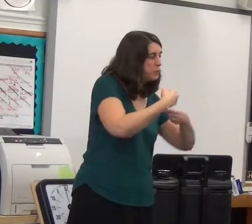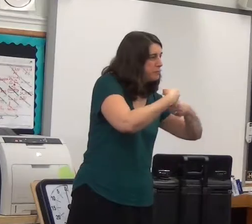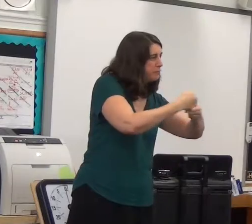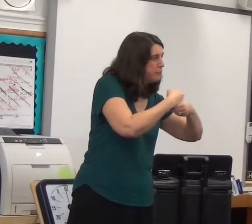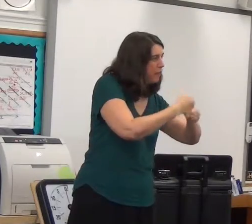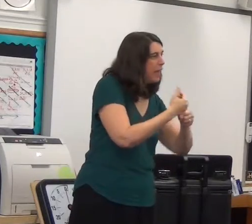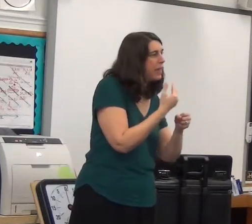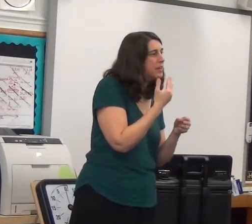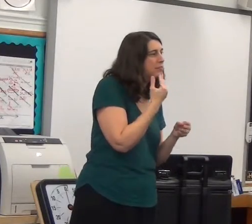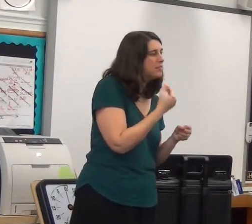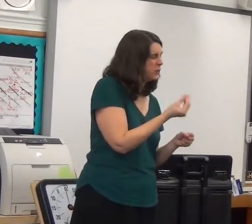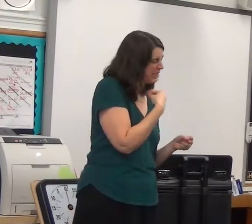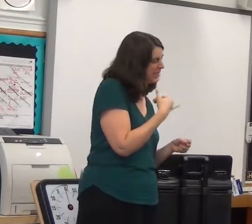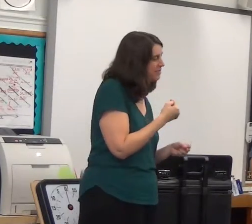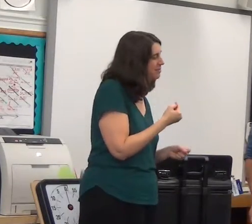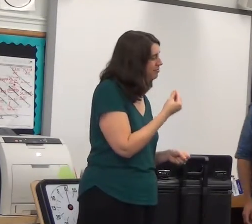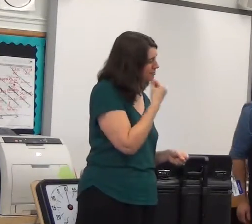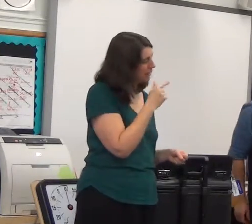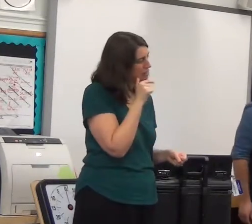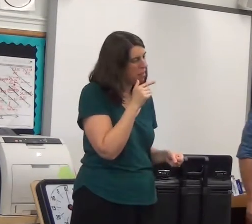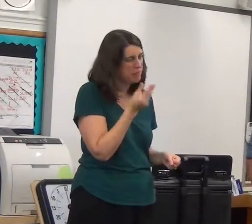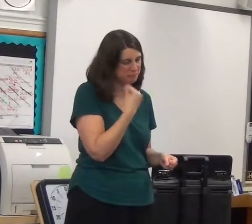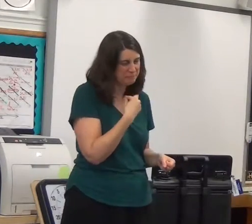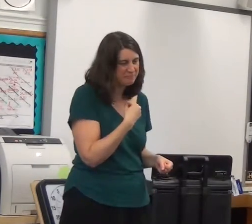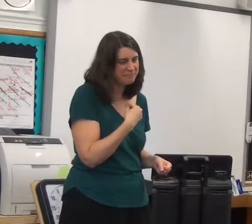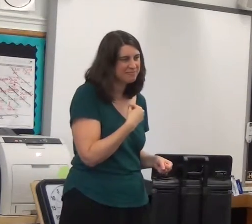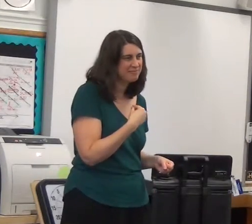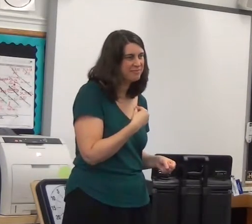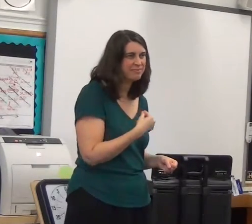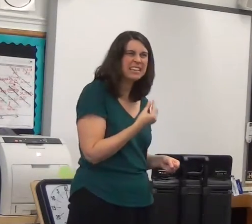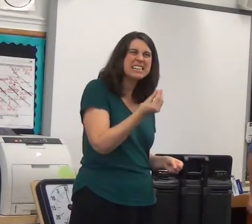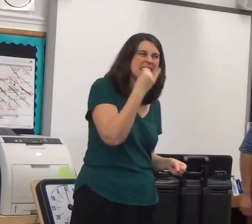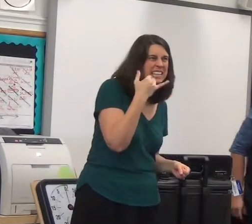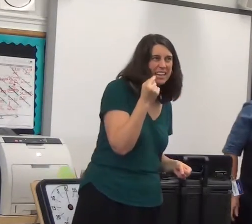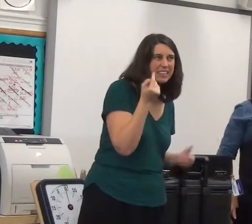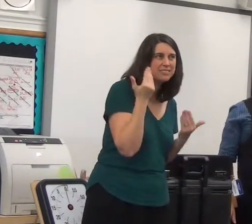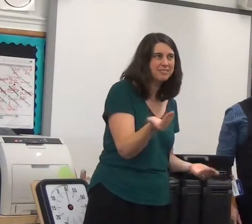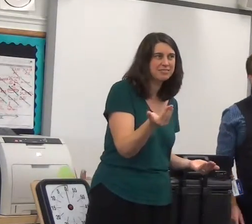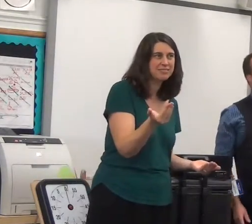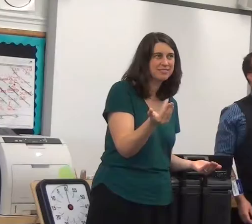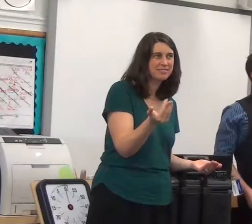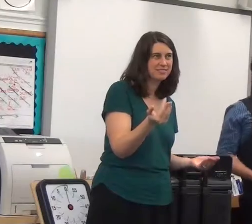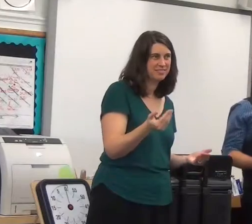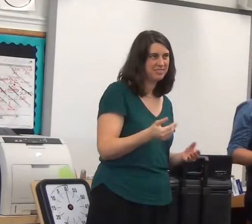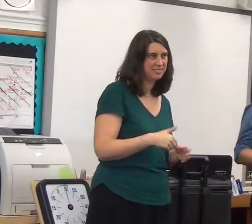do? We eat it. Well, we eat it. You just eat it anyway.